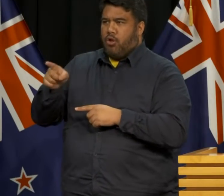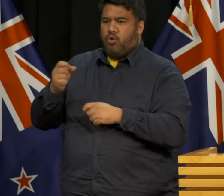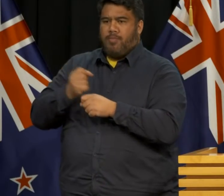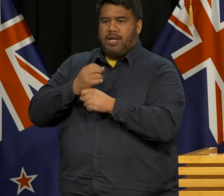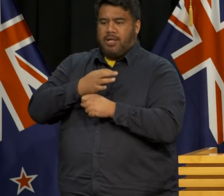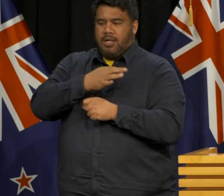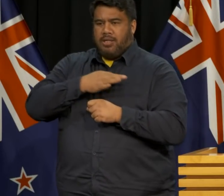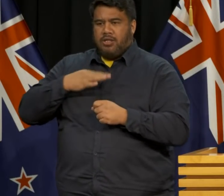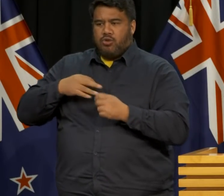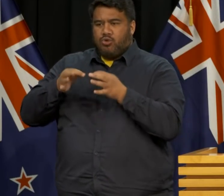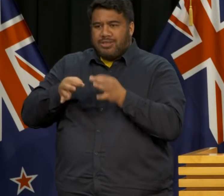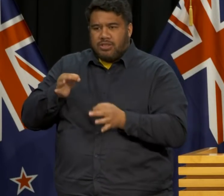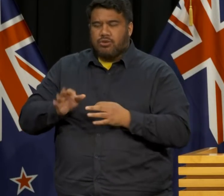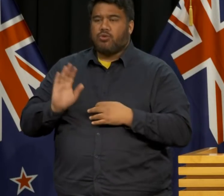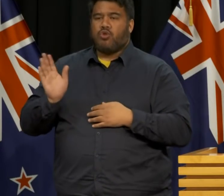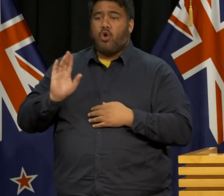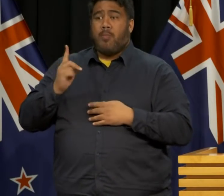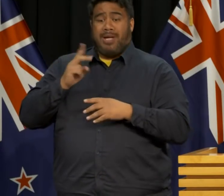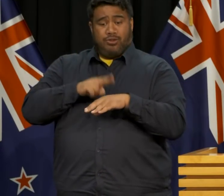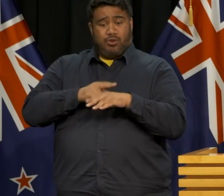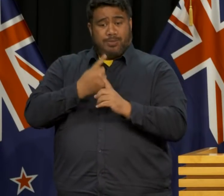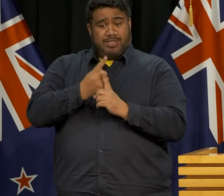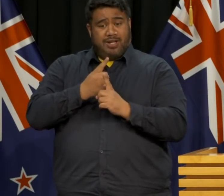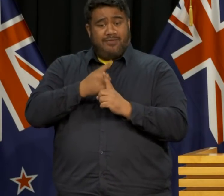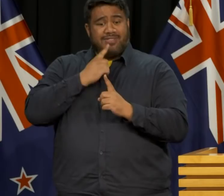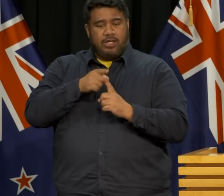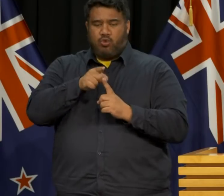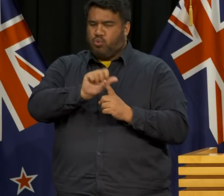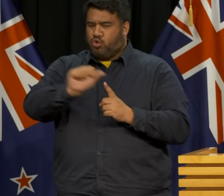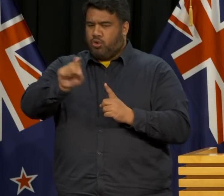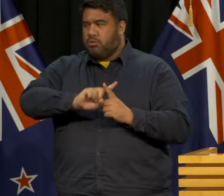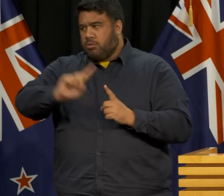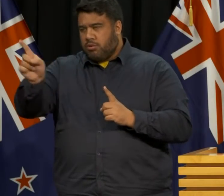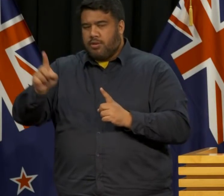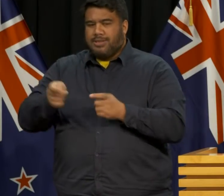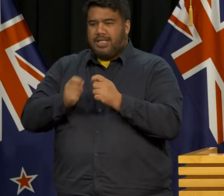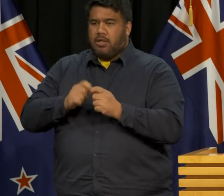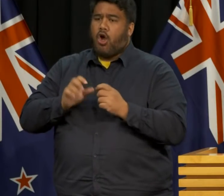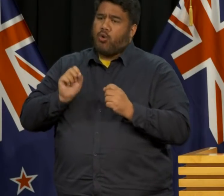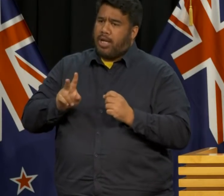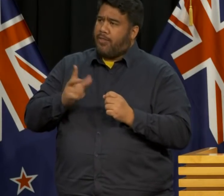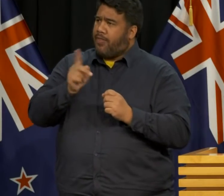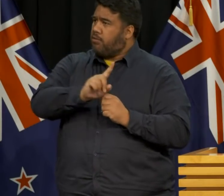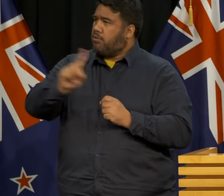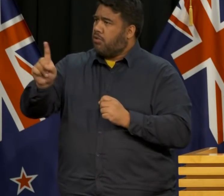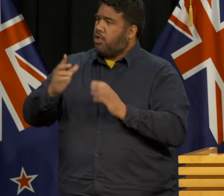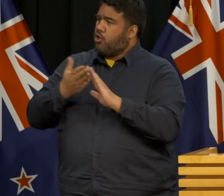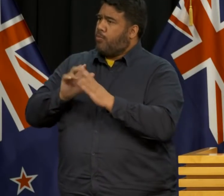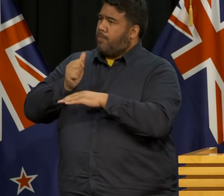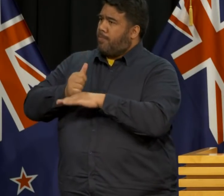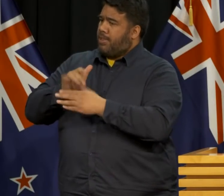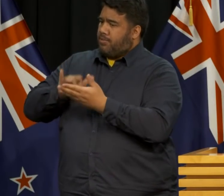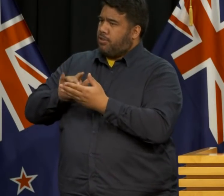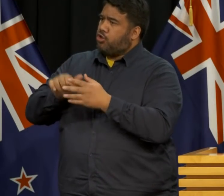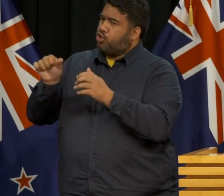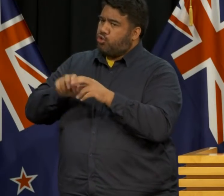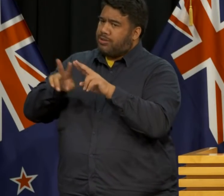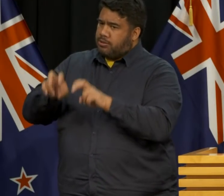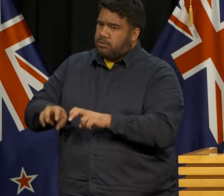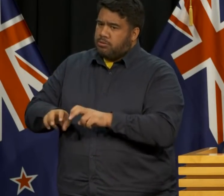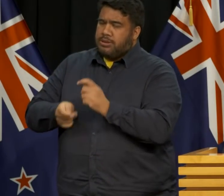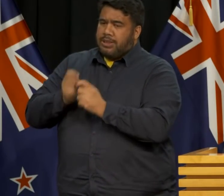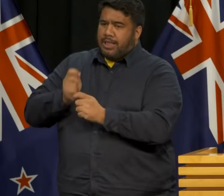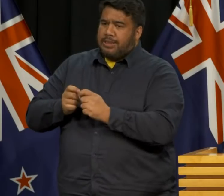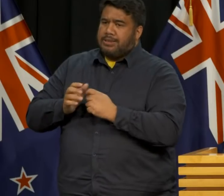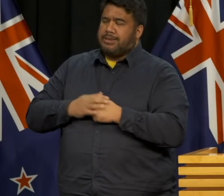is where a GP has made, in their view, a clinical judgment that someone should get a test. I don't want to see that then not followed through on, and